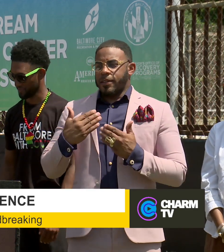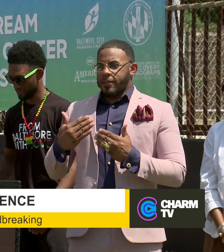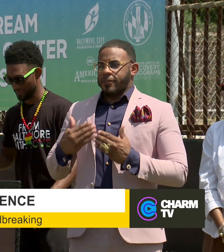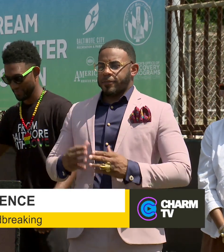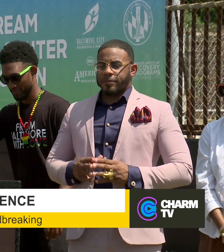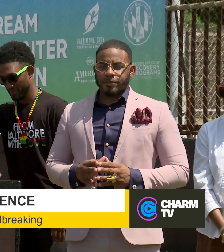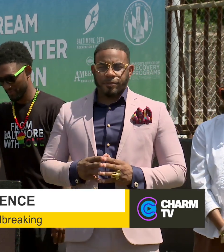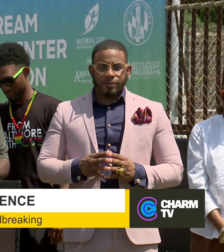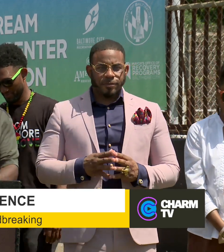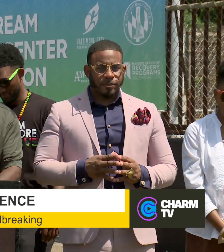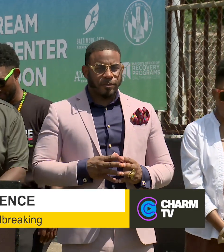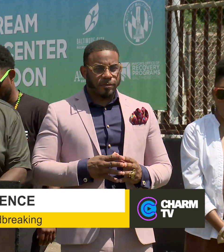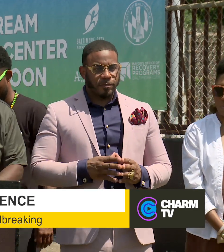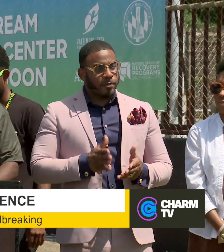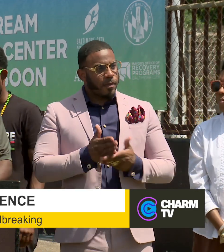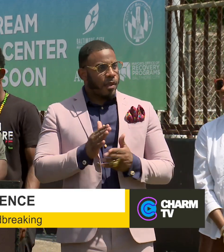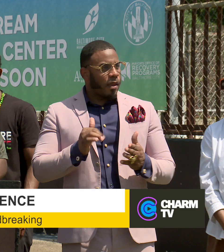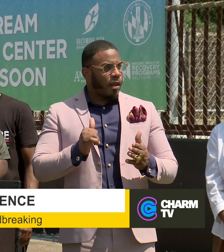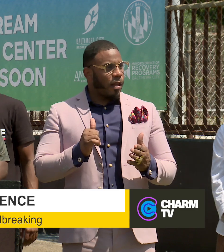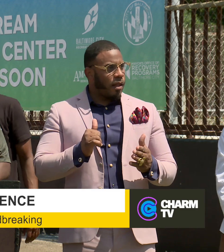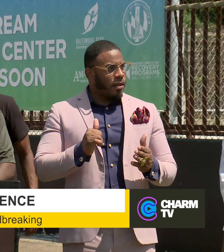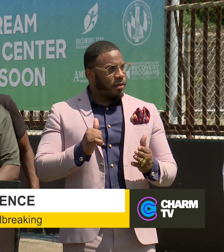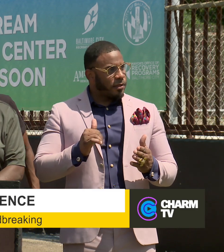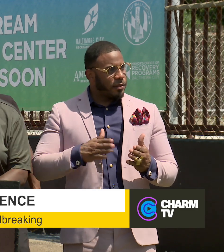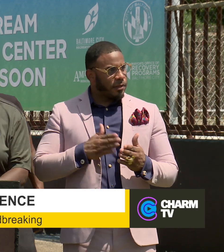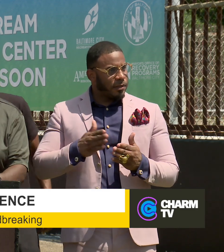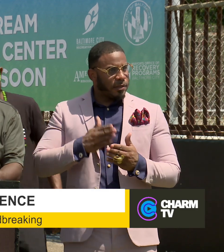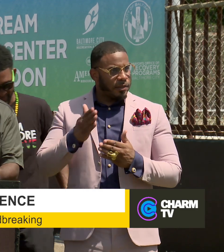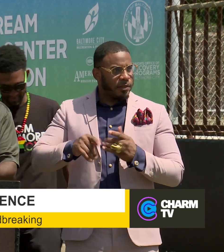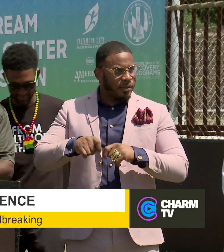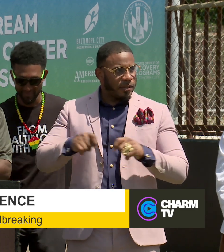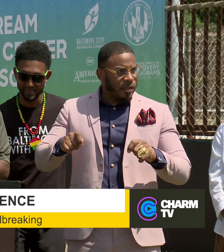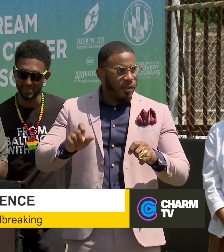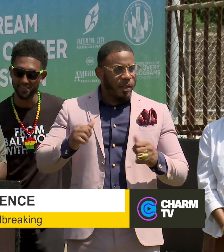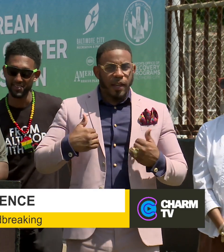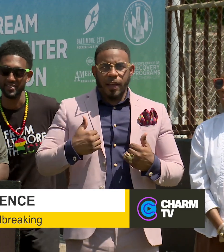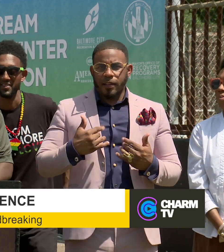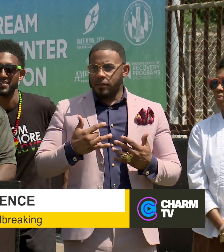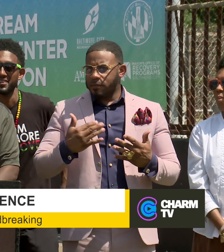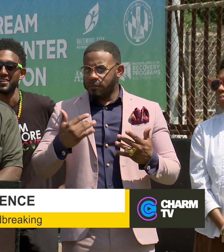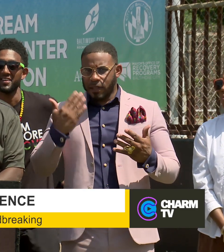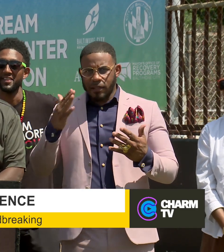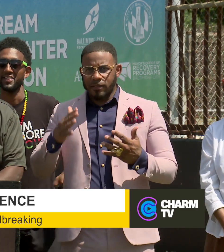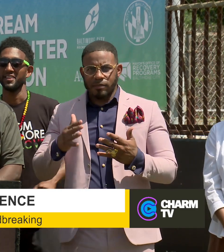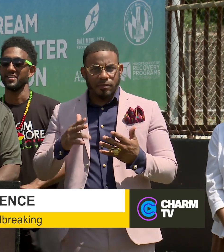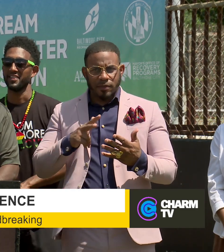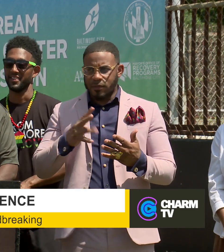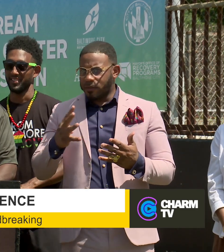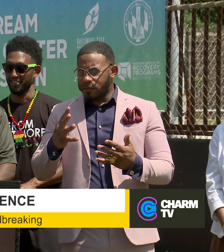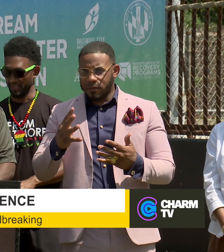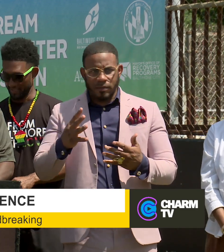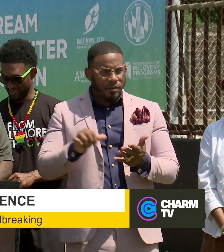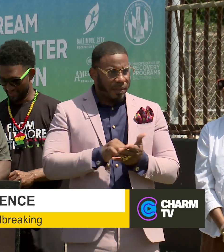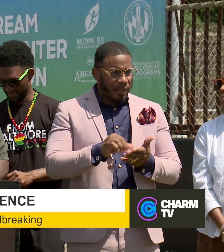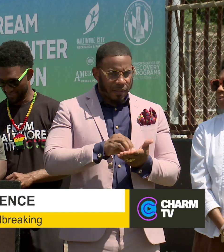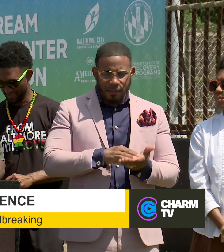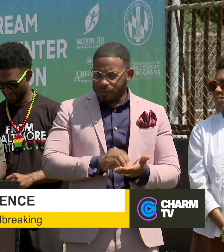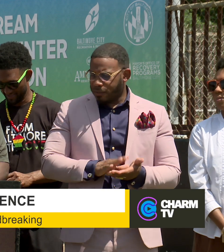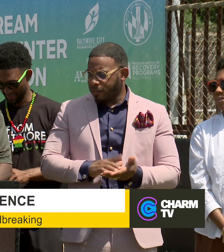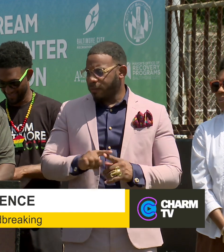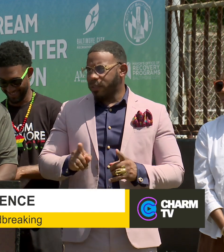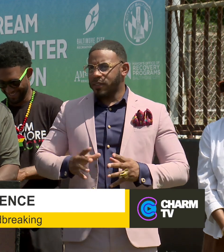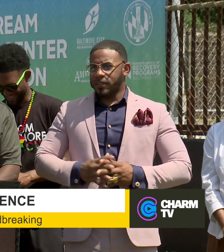sir. All right, so I'm bringing up the rear. So let's see here. We've got, I don't know, 3-4 pages of notes here,